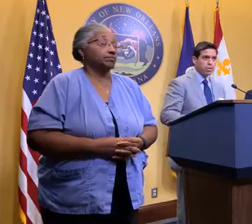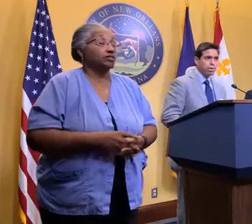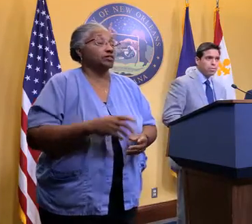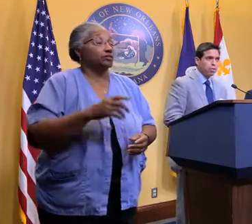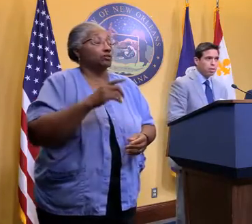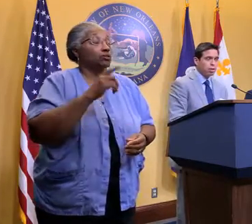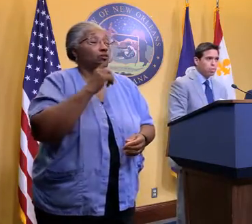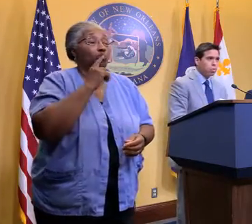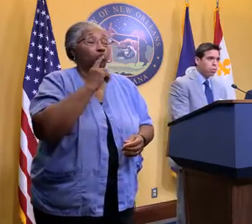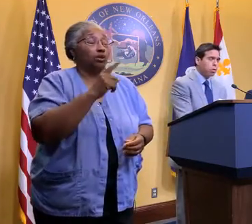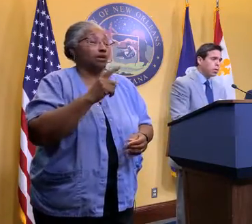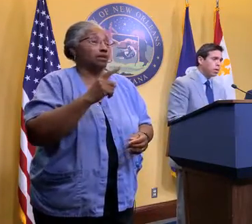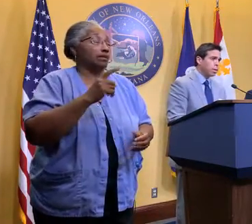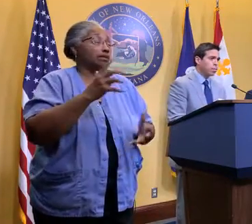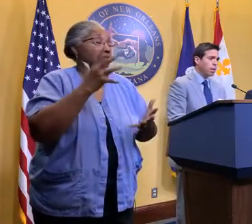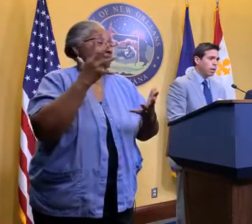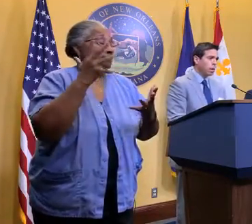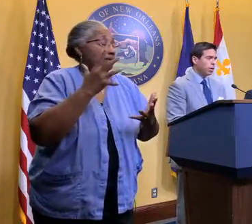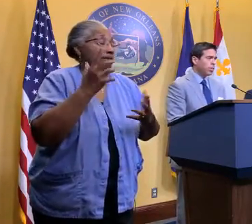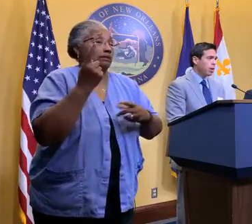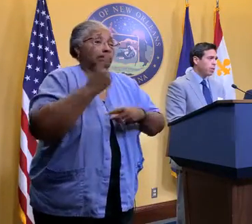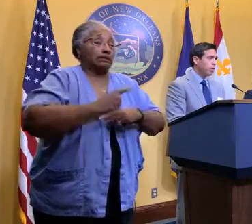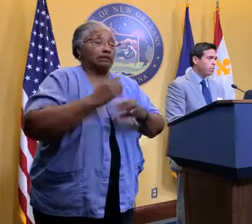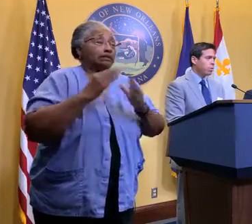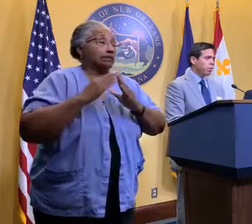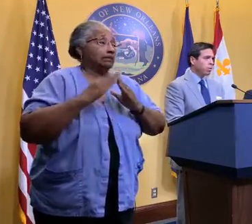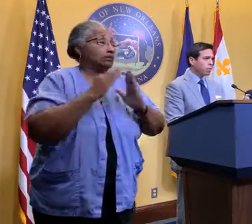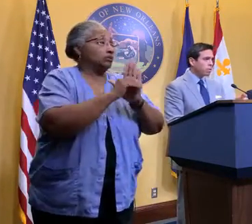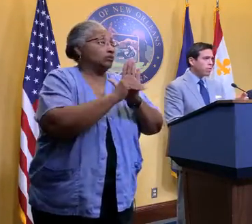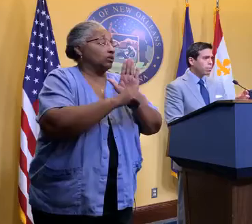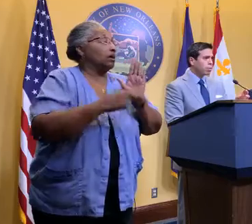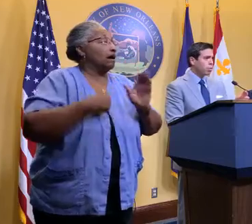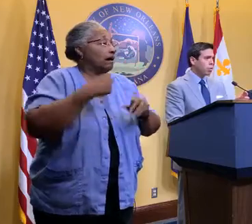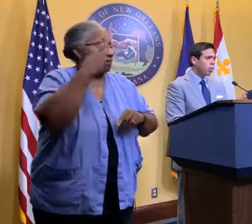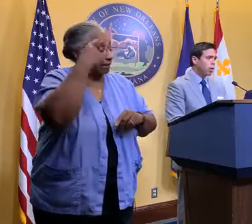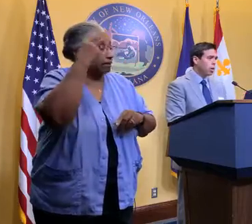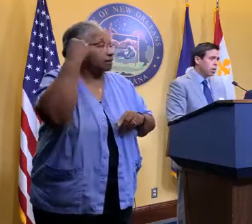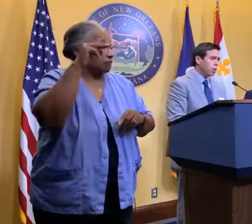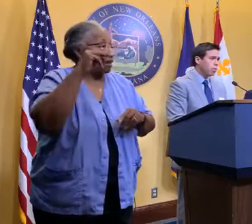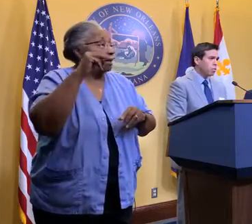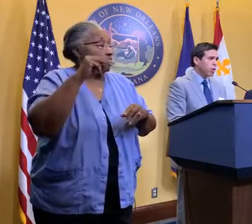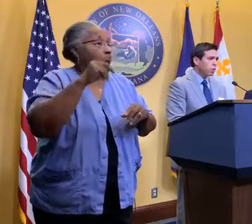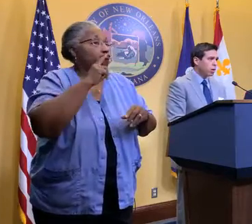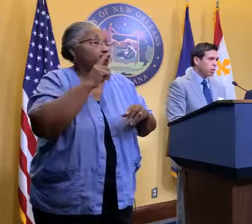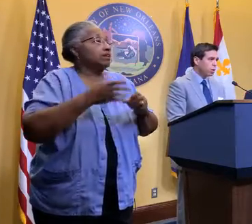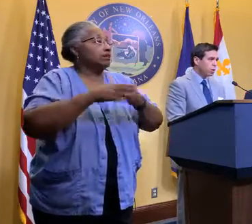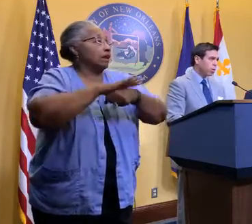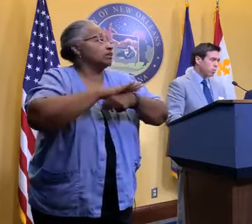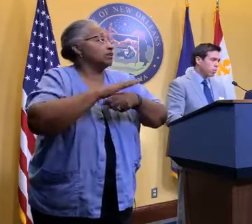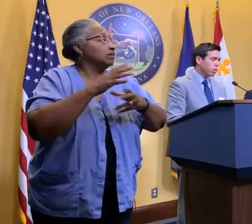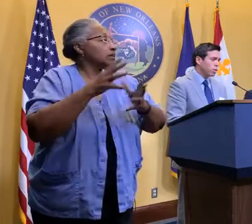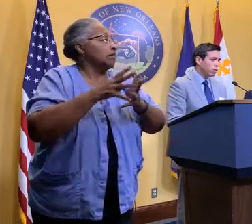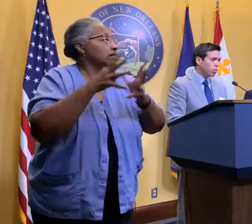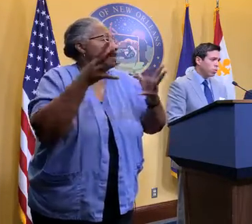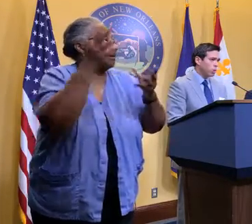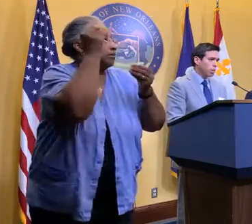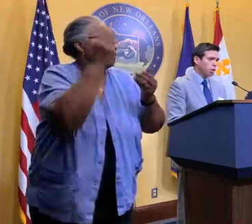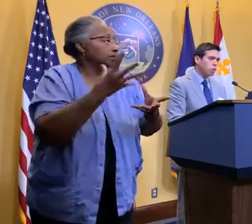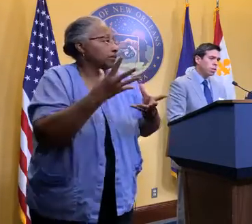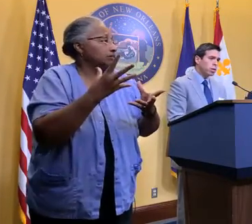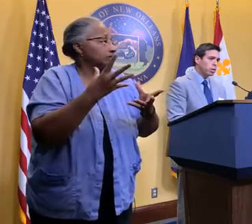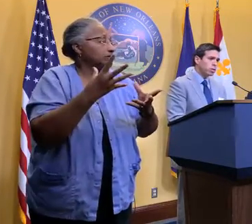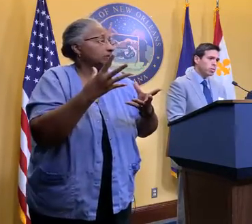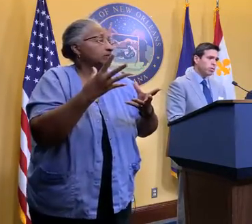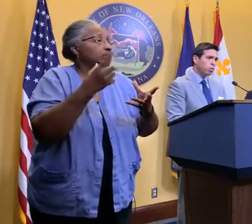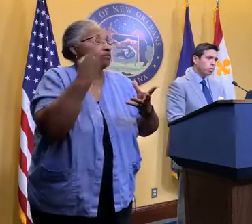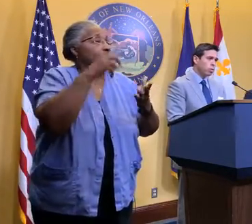It is a heavy day for the city of New Orleans. I think the mayor covered a significant portion of the rationale and the implementation program,